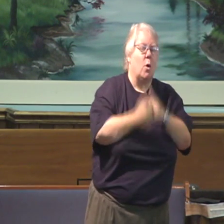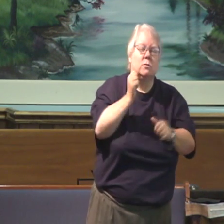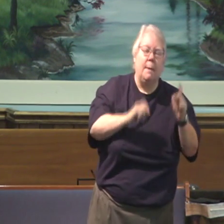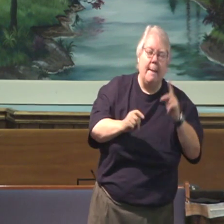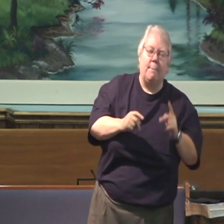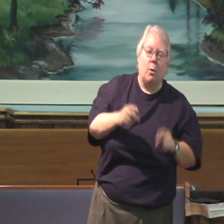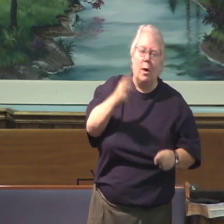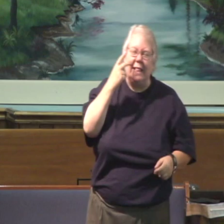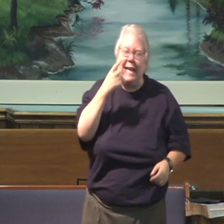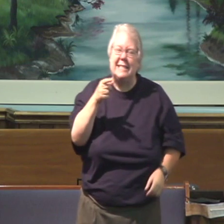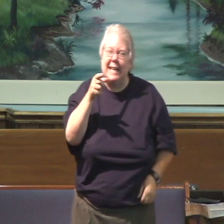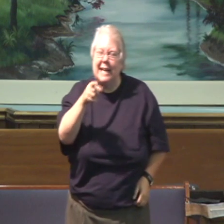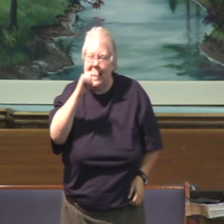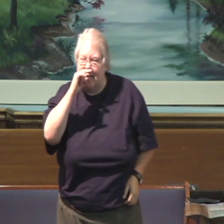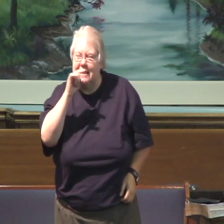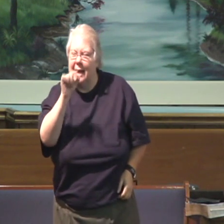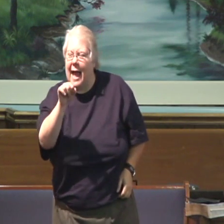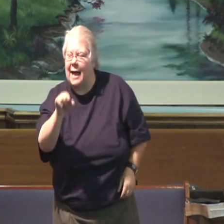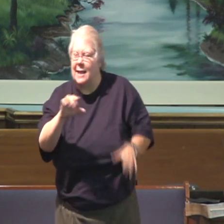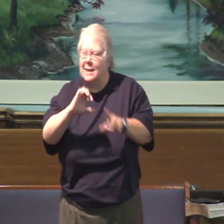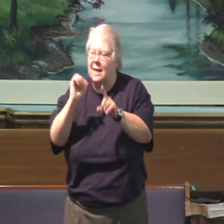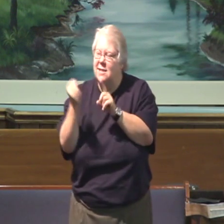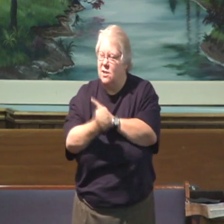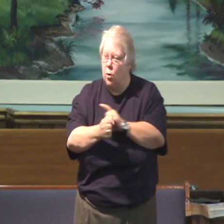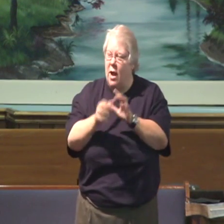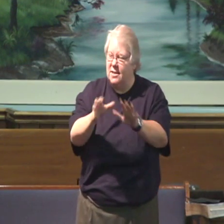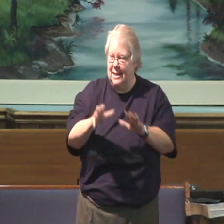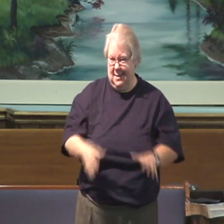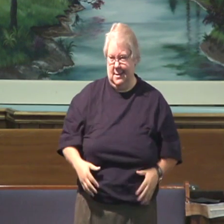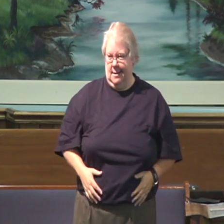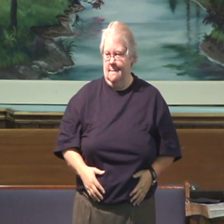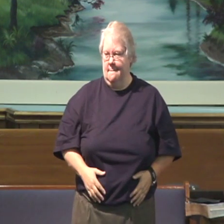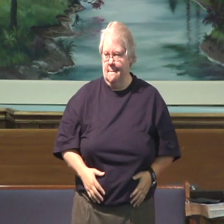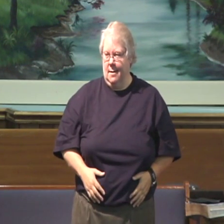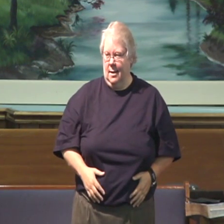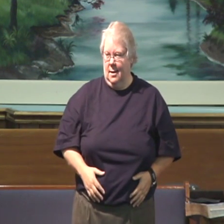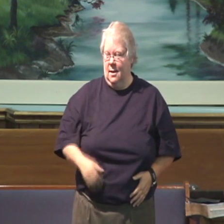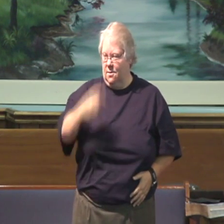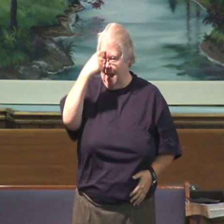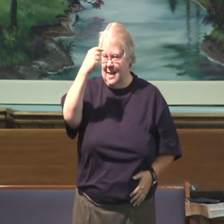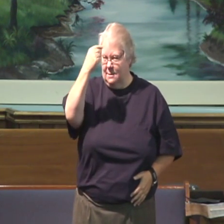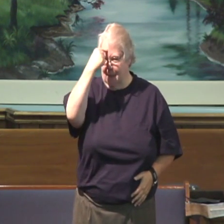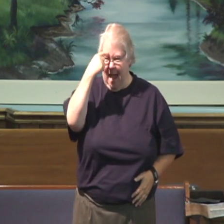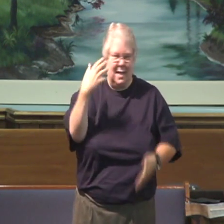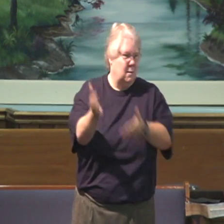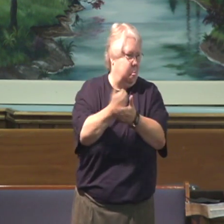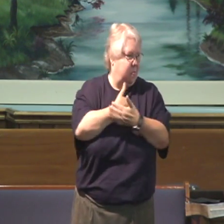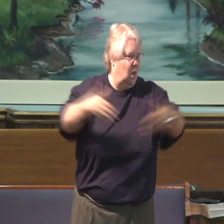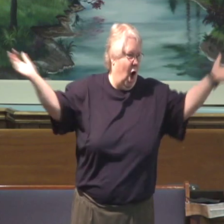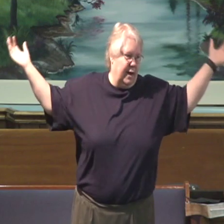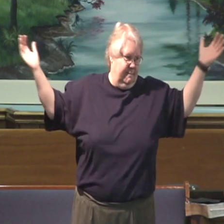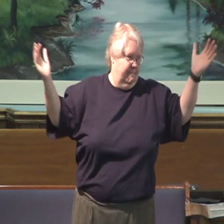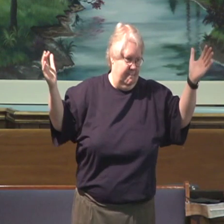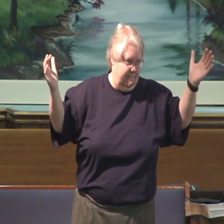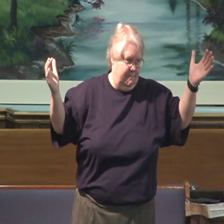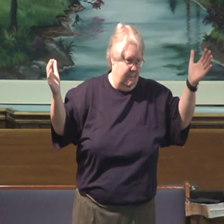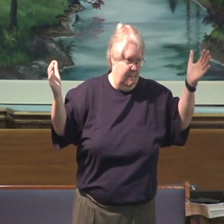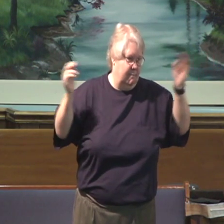Most people, when they see his life in that situation he's in, think his mind is gone. No